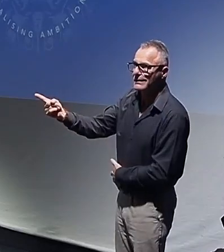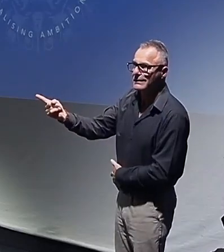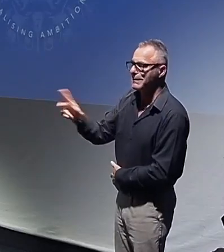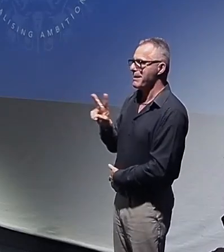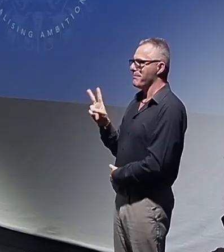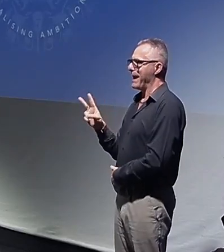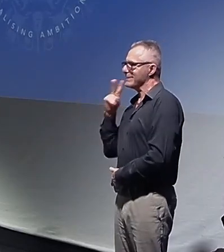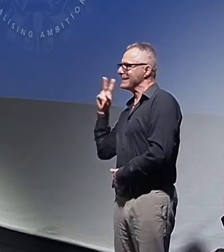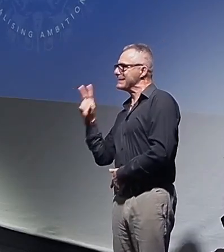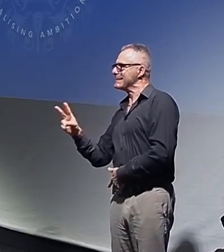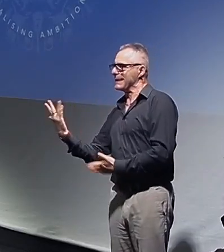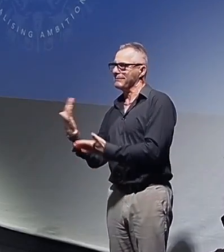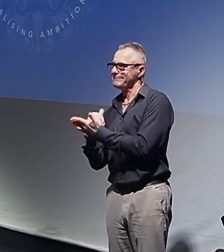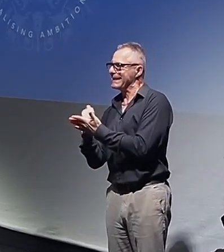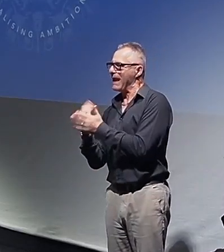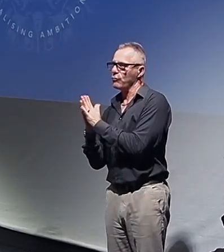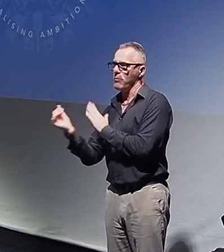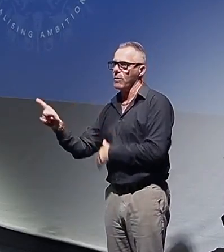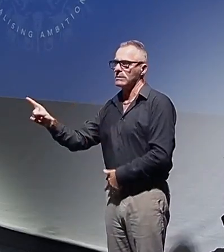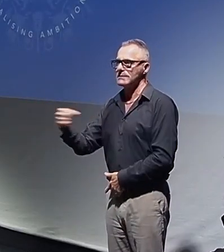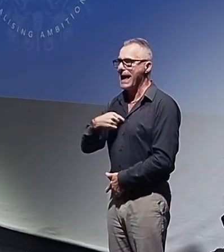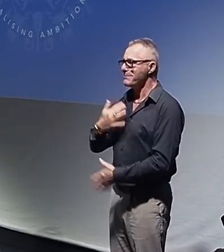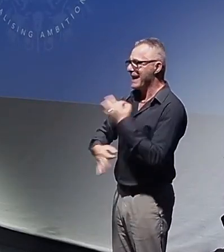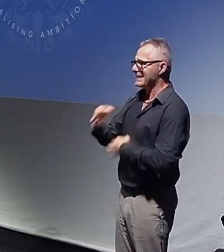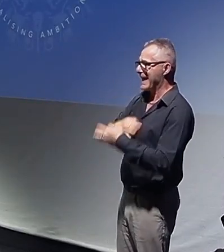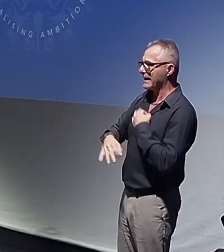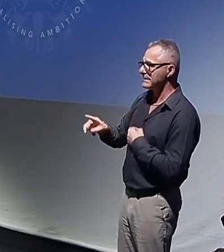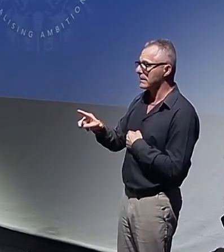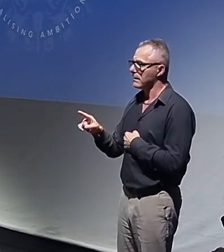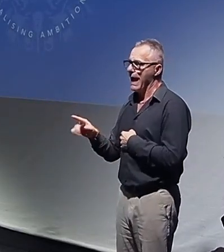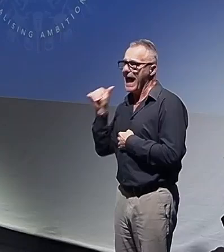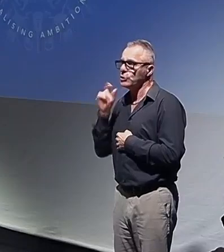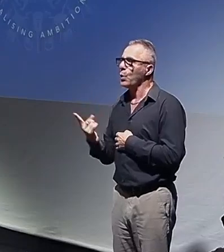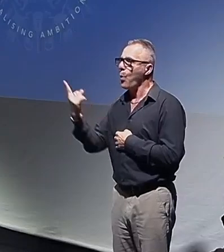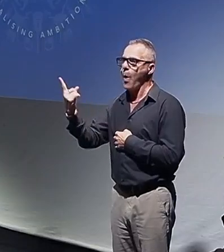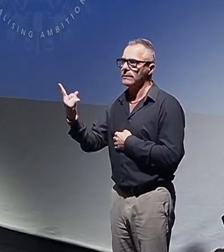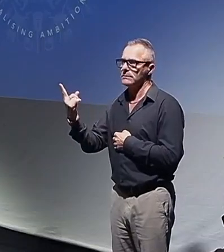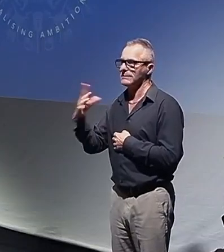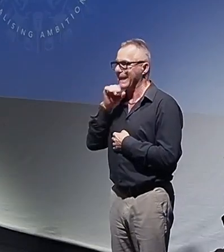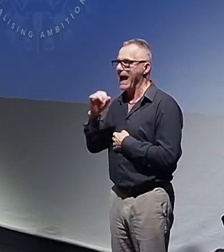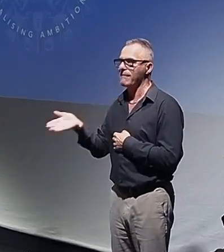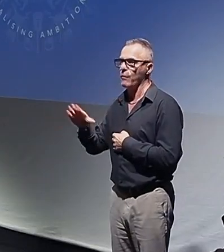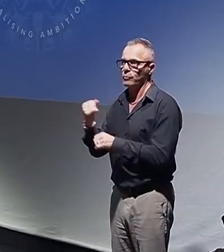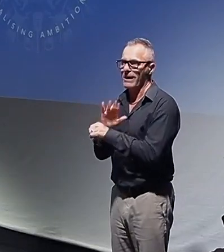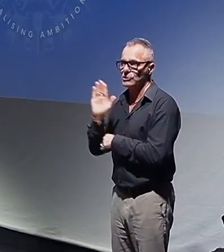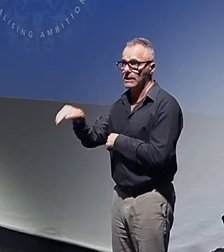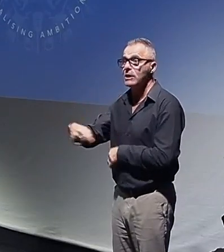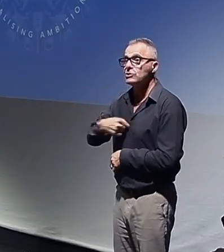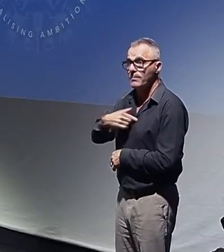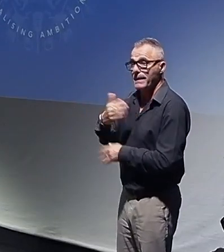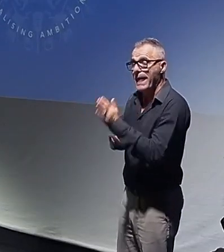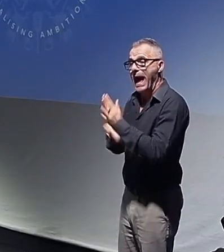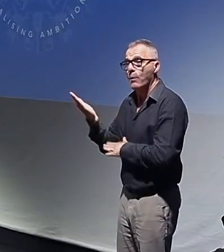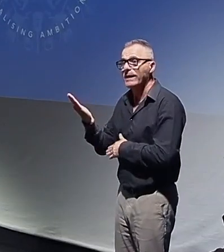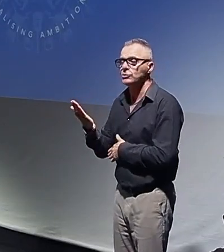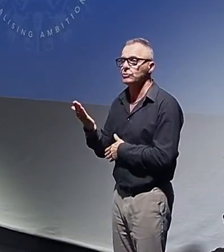to recognise that. And as an actor, there wasn't anyone who was doing it apart from this guy who was on Grange Hill. So I went to regular school, but